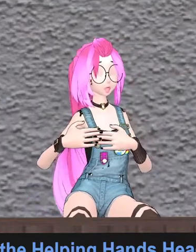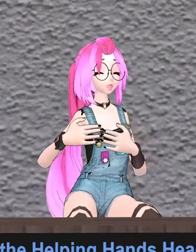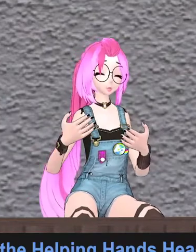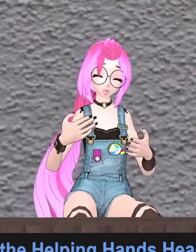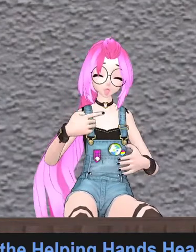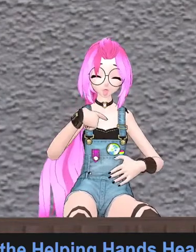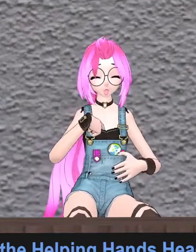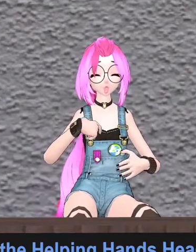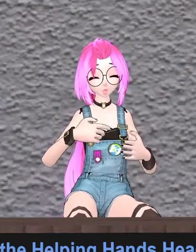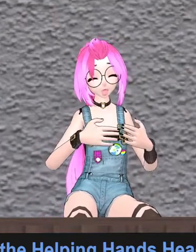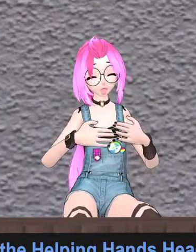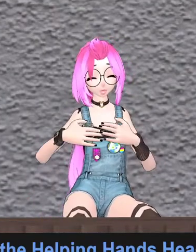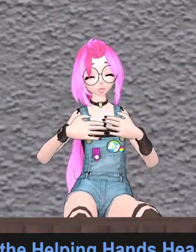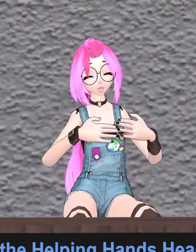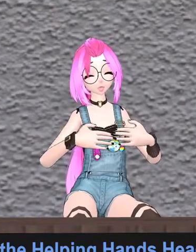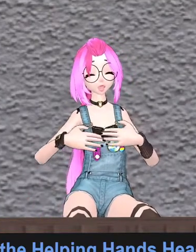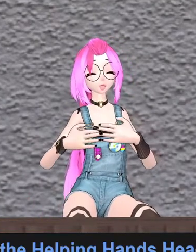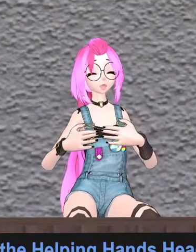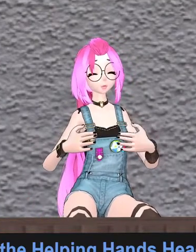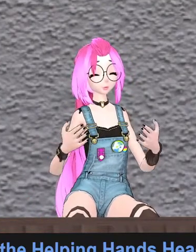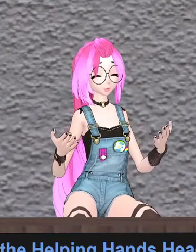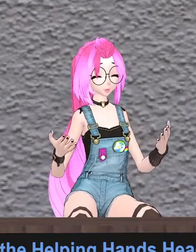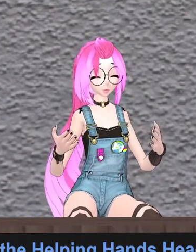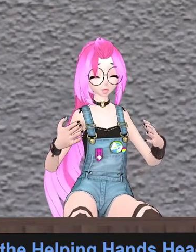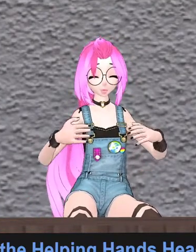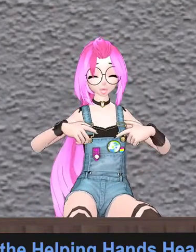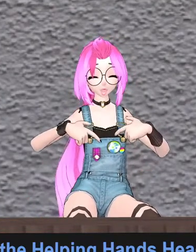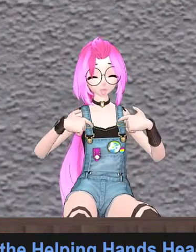America. Or you could just say, I am American. Okay? So